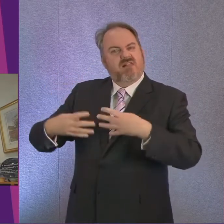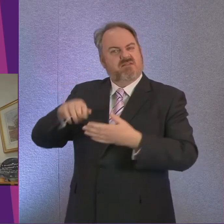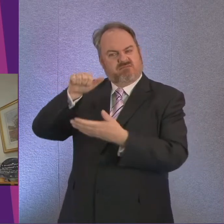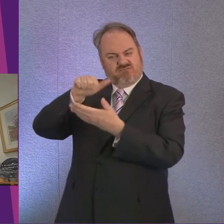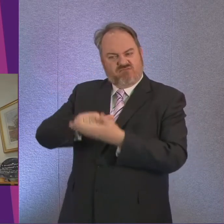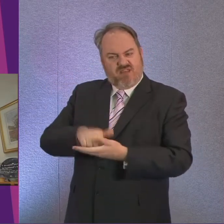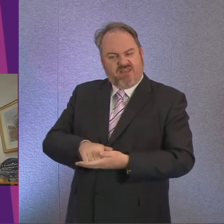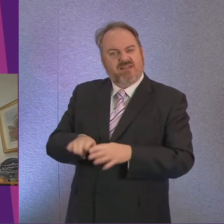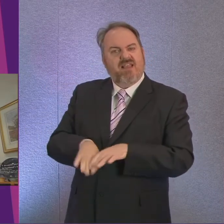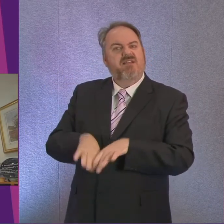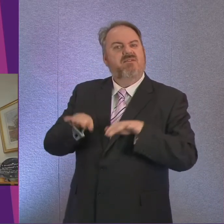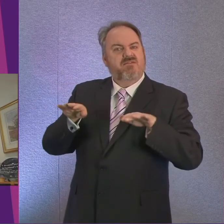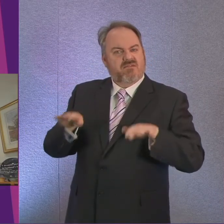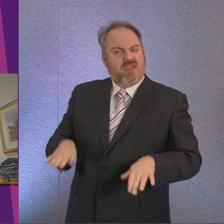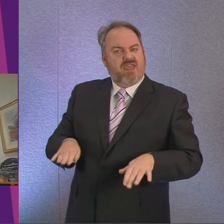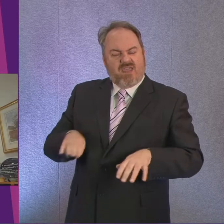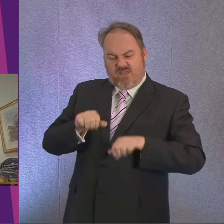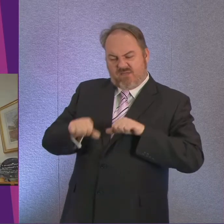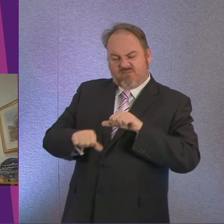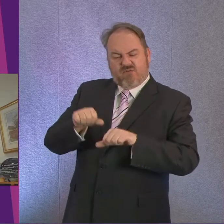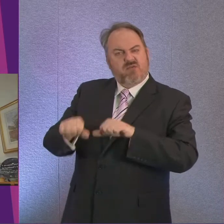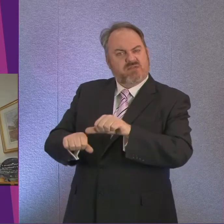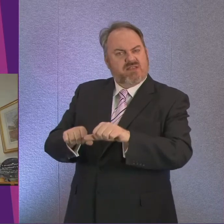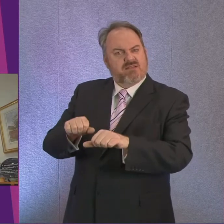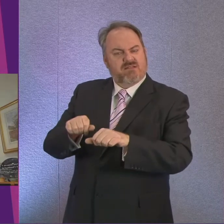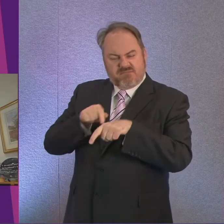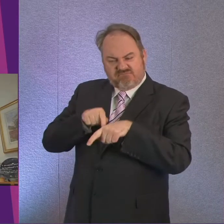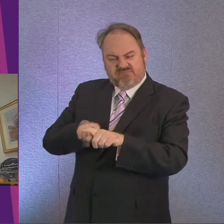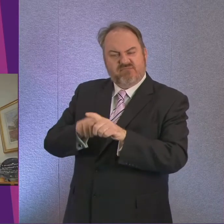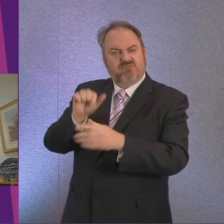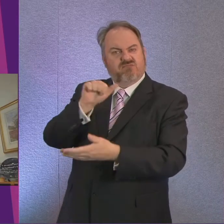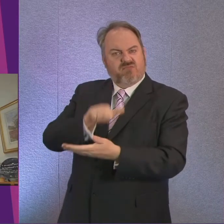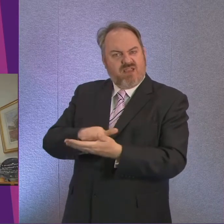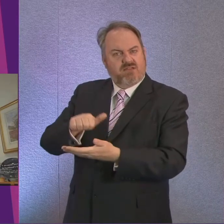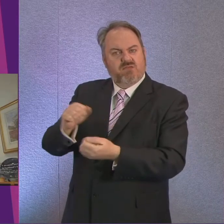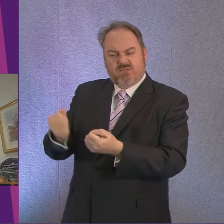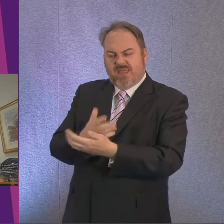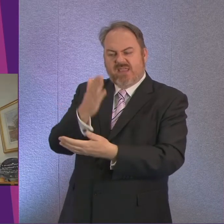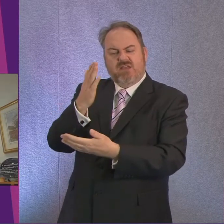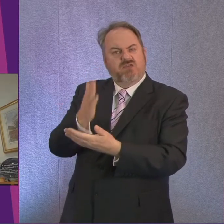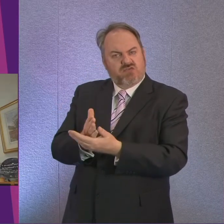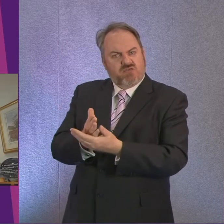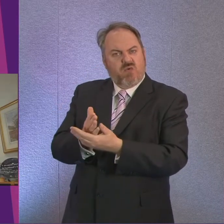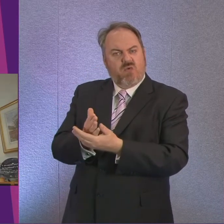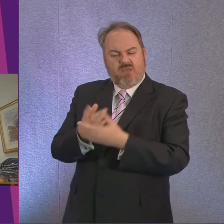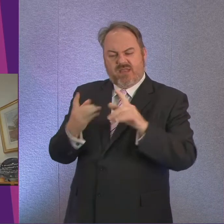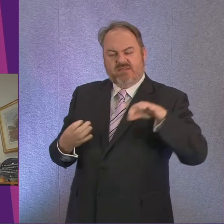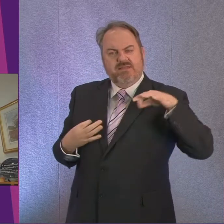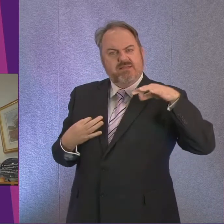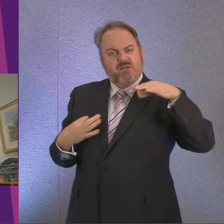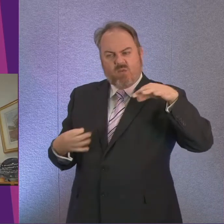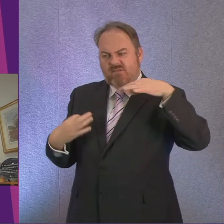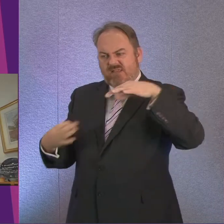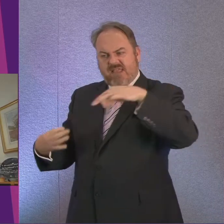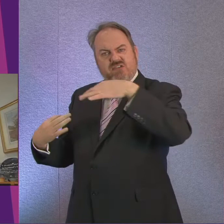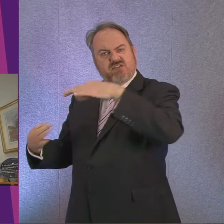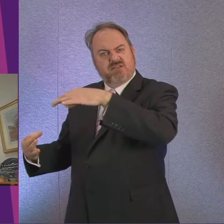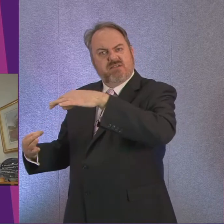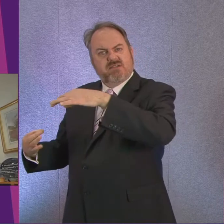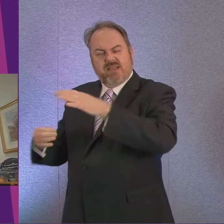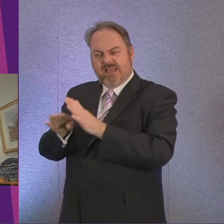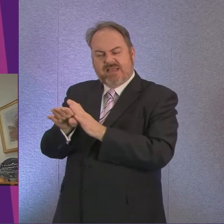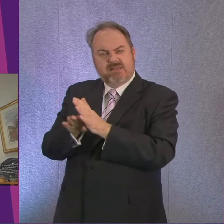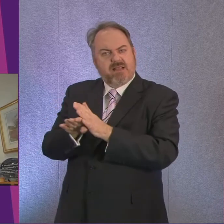approach being taken in relation to the certification of qualifications this year. So all of